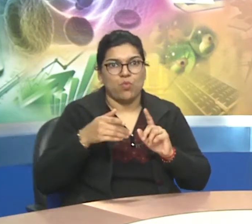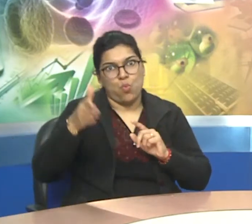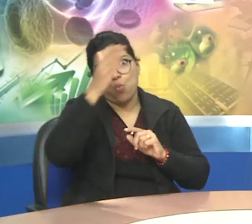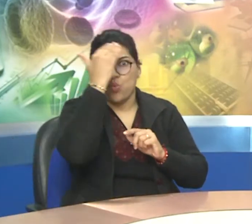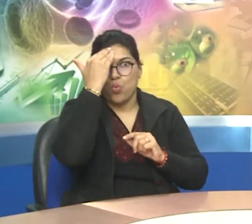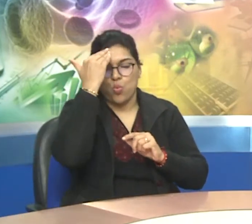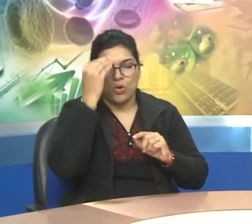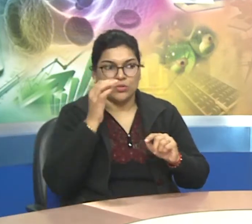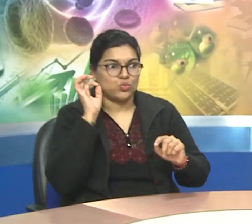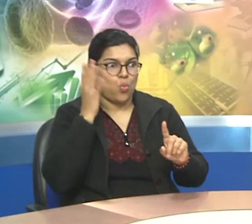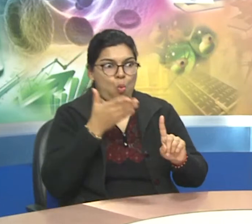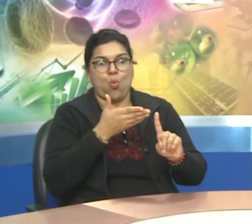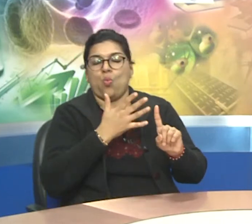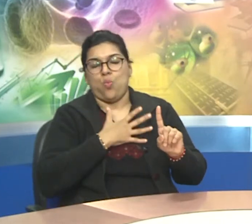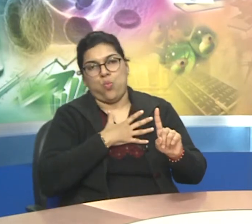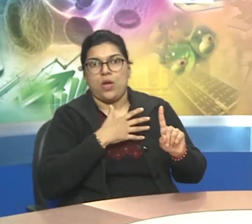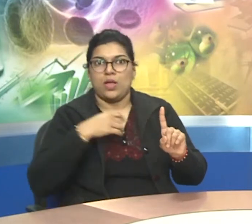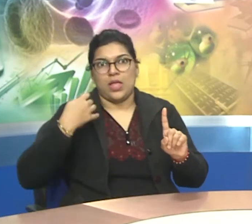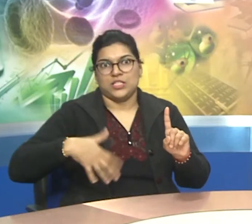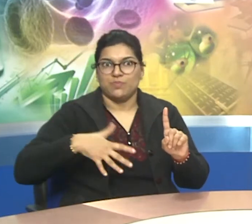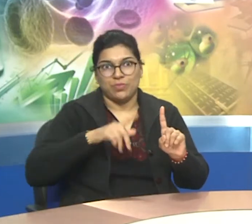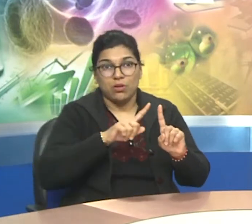the more it pays to recycle it.